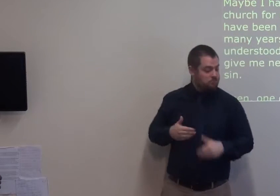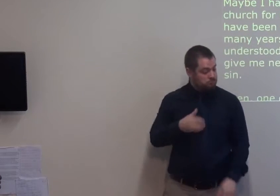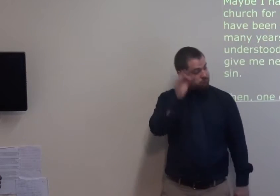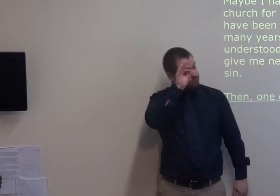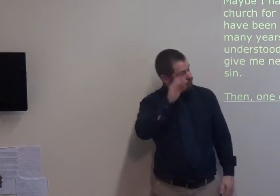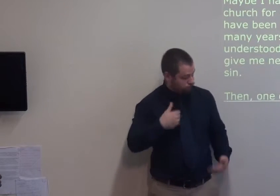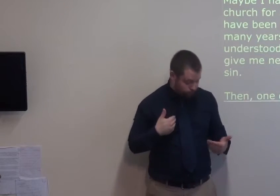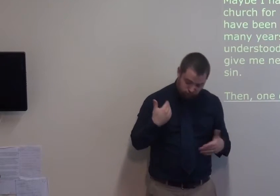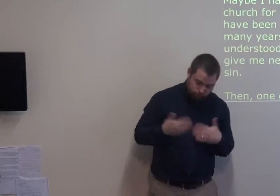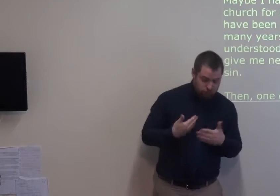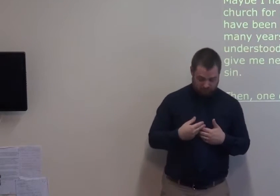I never saw my sin.